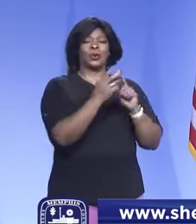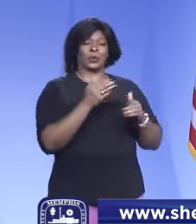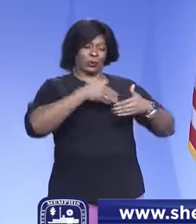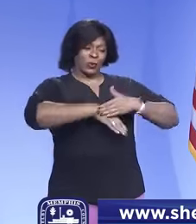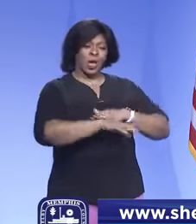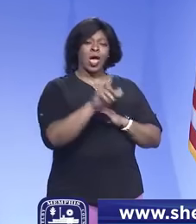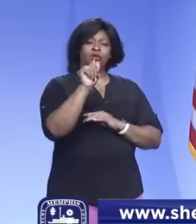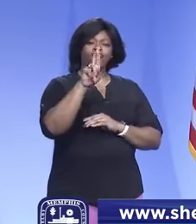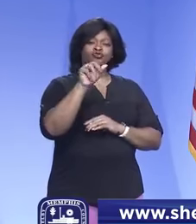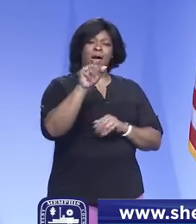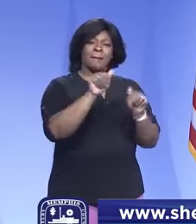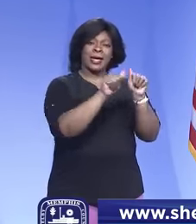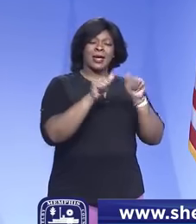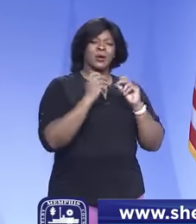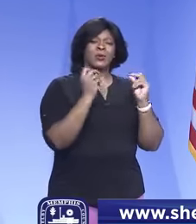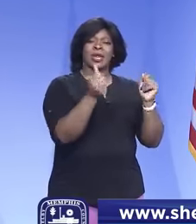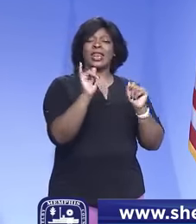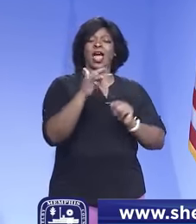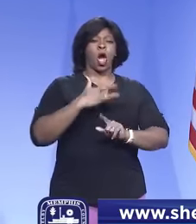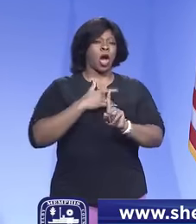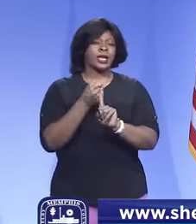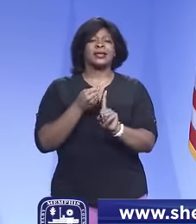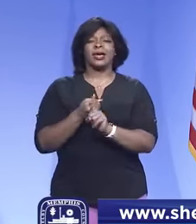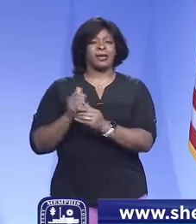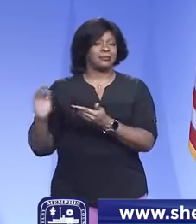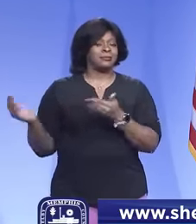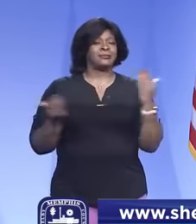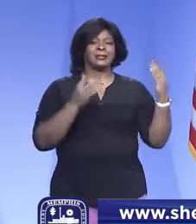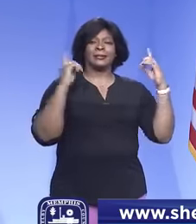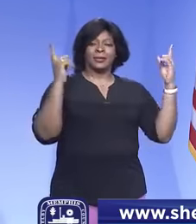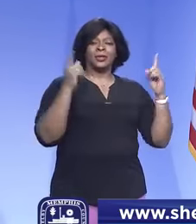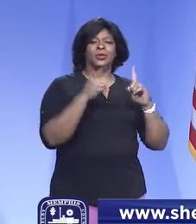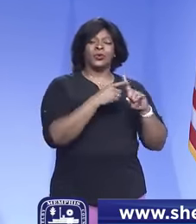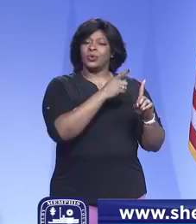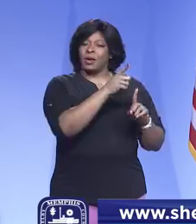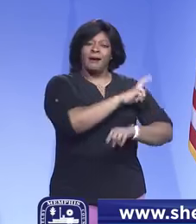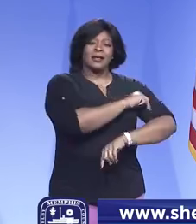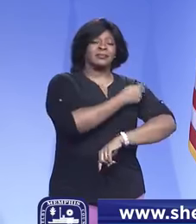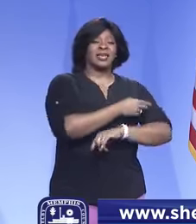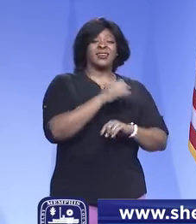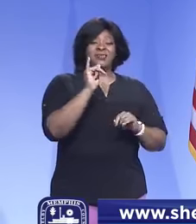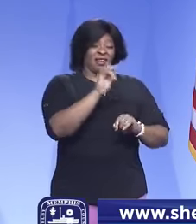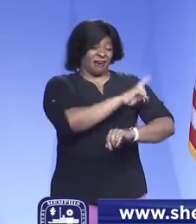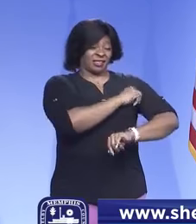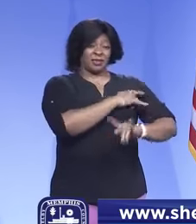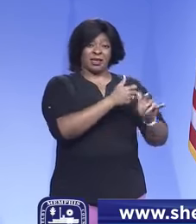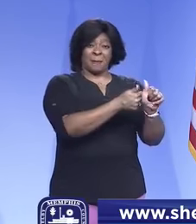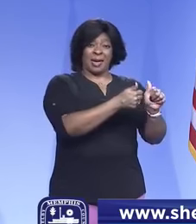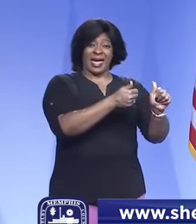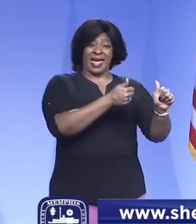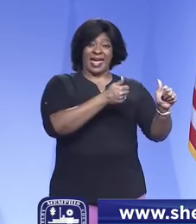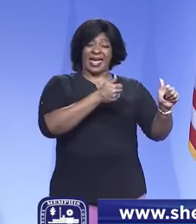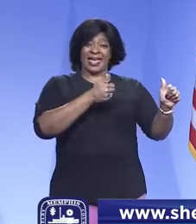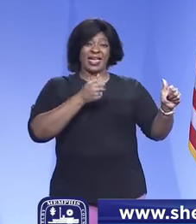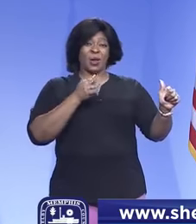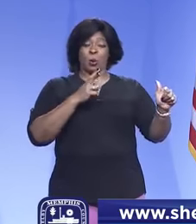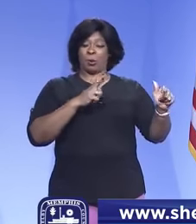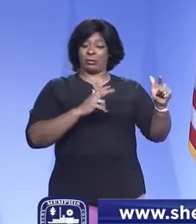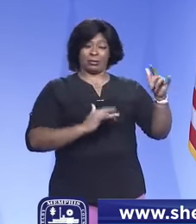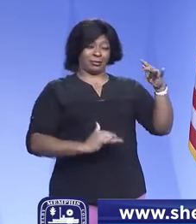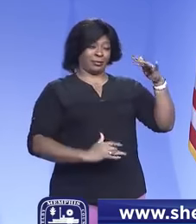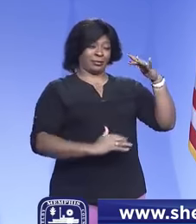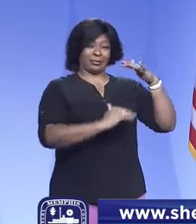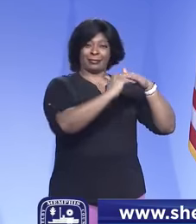trauma area quickly. The same thing with the heart attack. So that if the hospitals are backed up or they're beyond